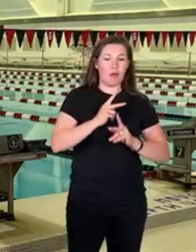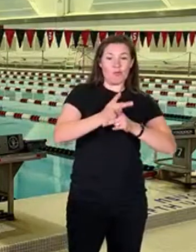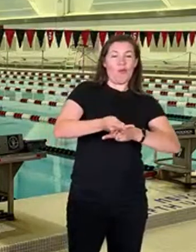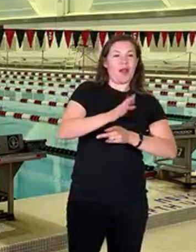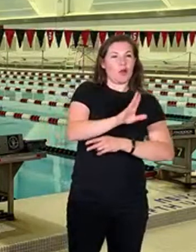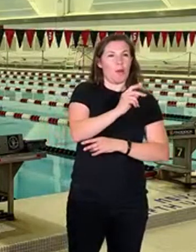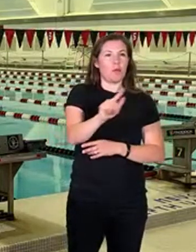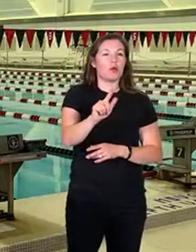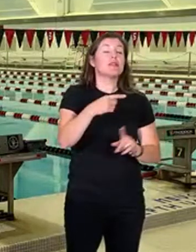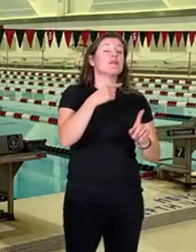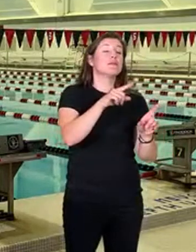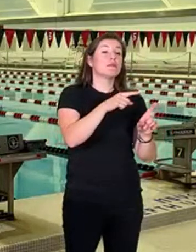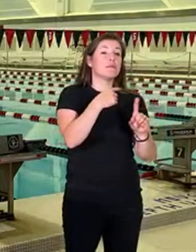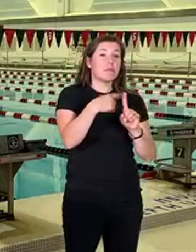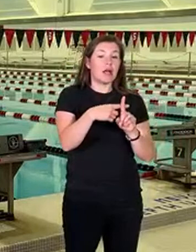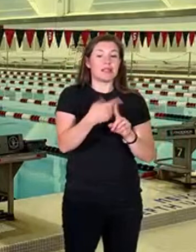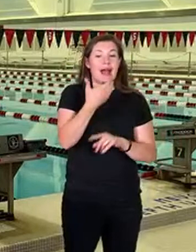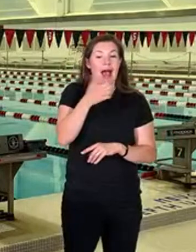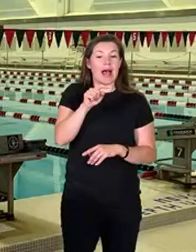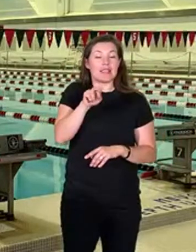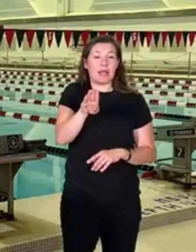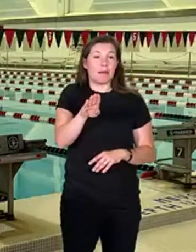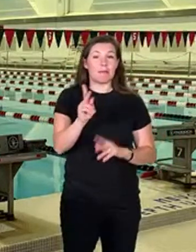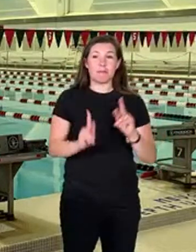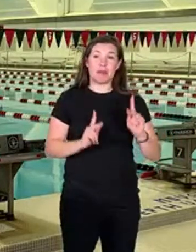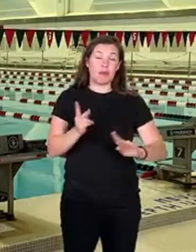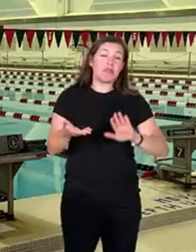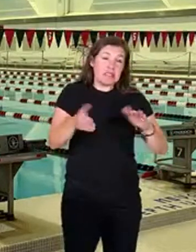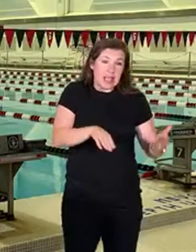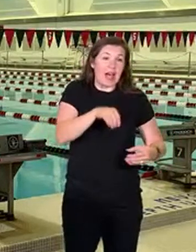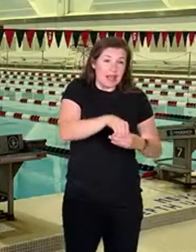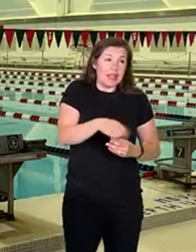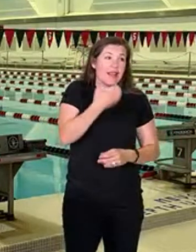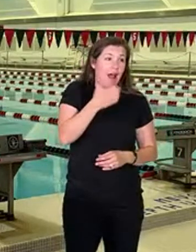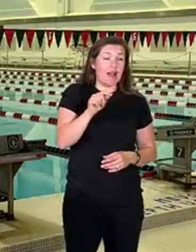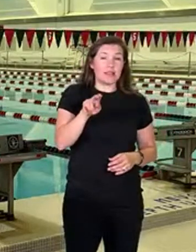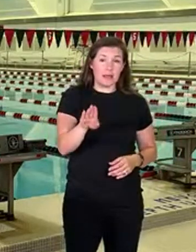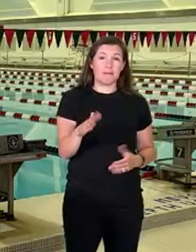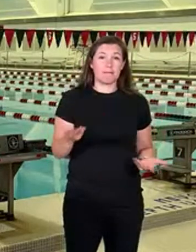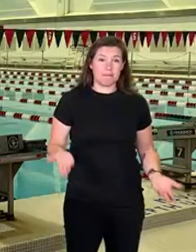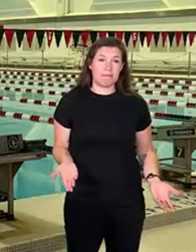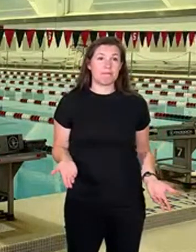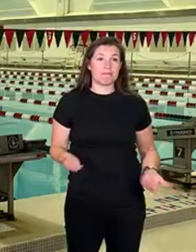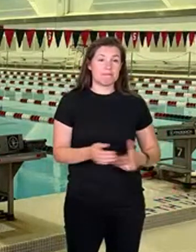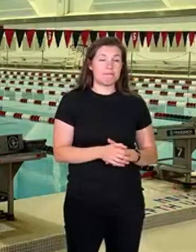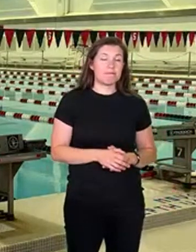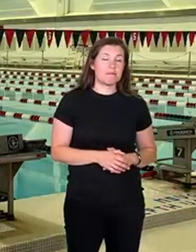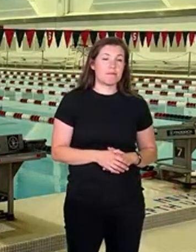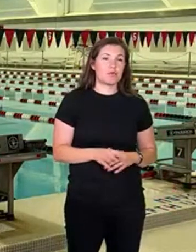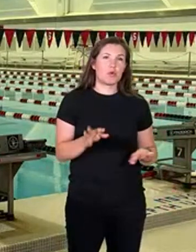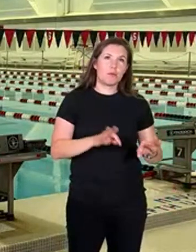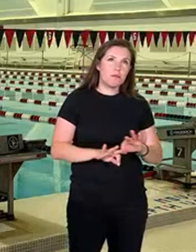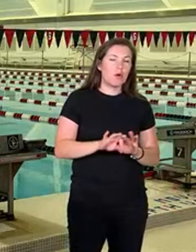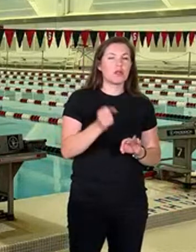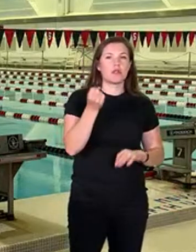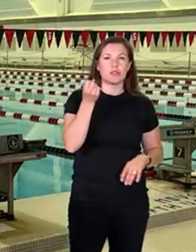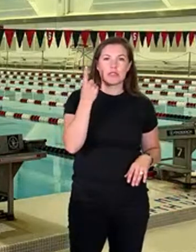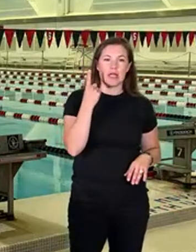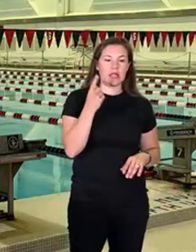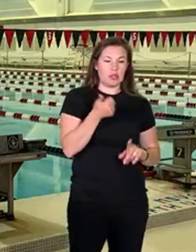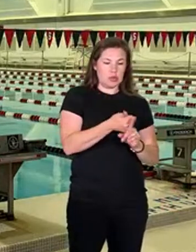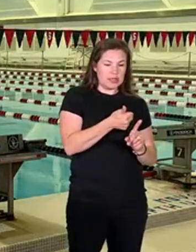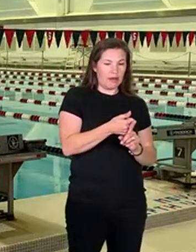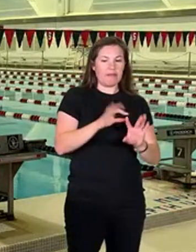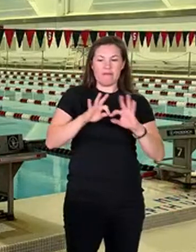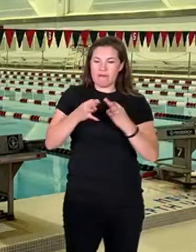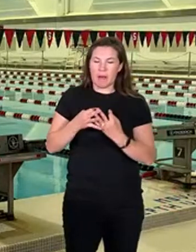same goes for hot tubs. People, unfortunately, have died in hot tubs. And it's important that people understand that you're putting yourself,